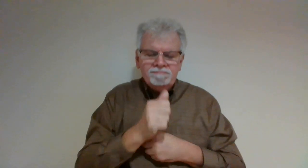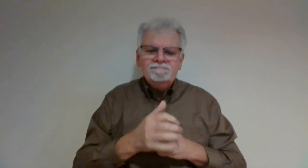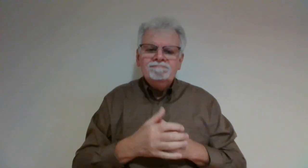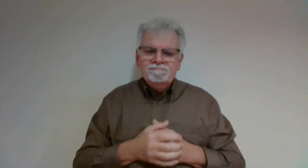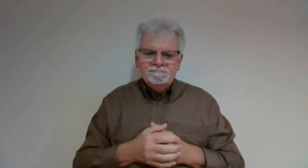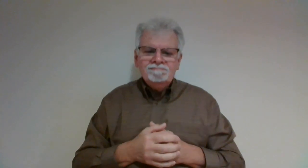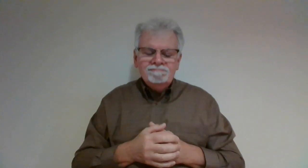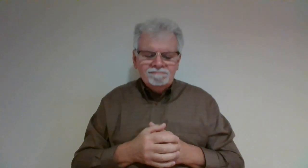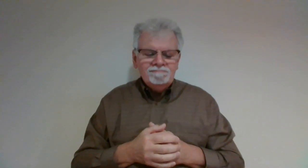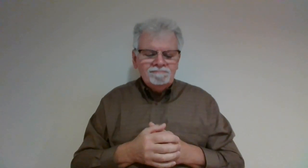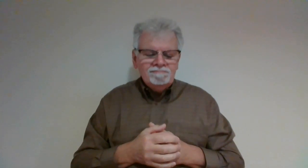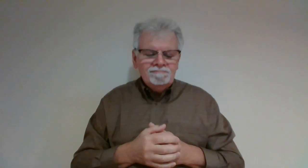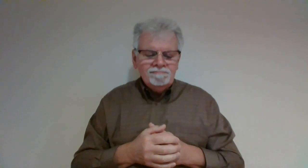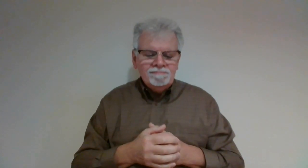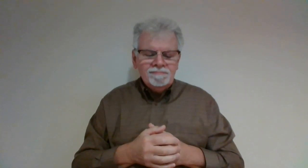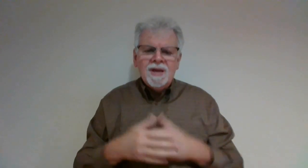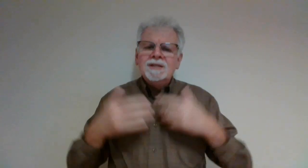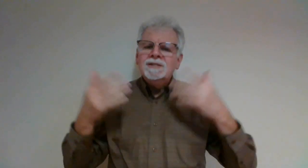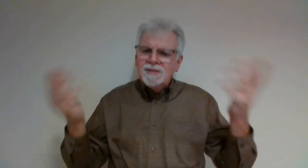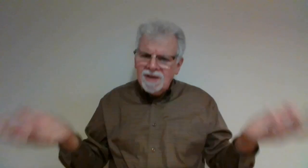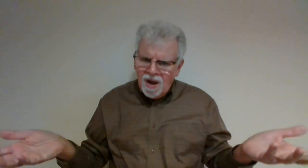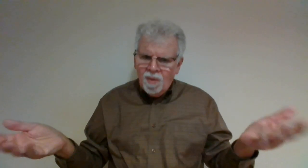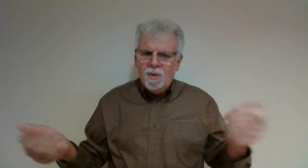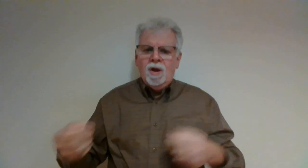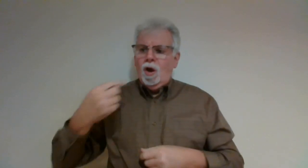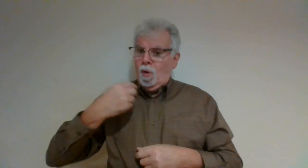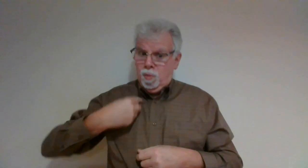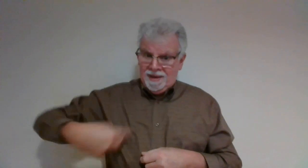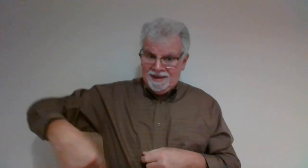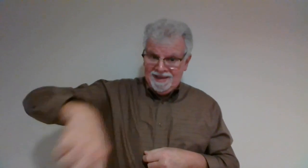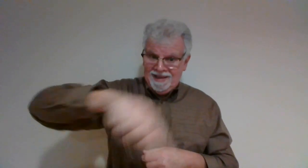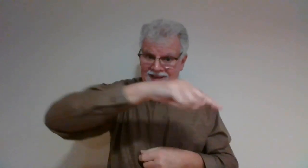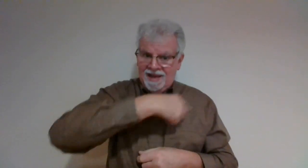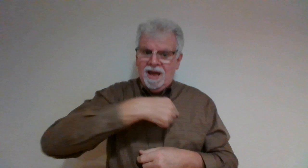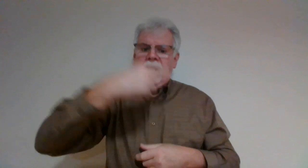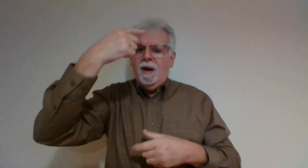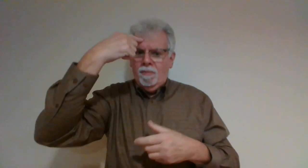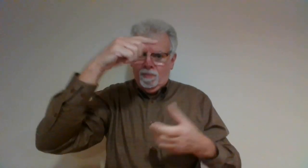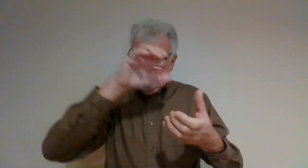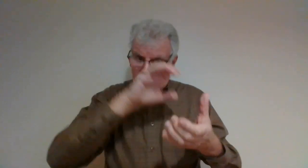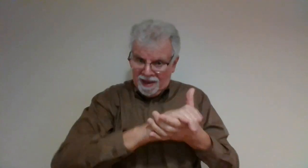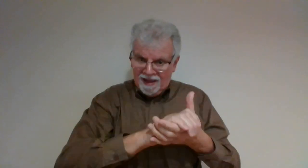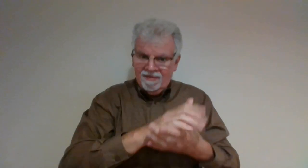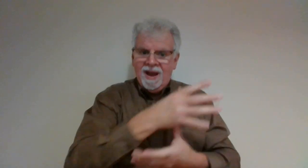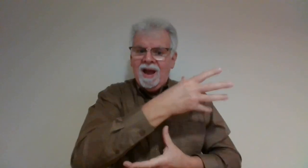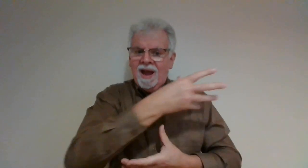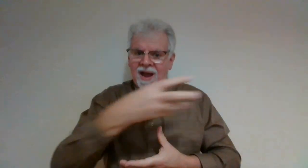through Jesus Christ,